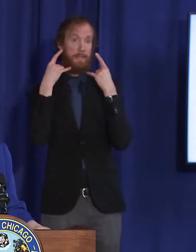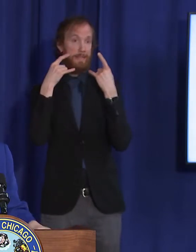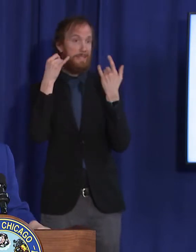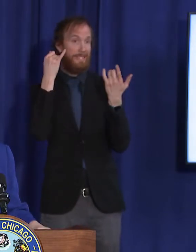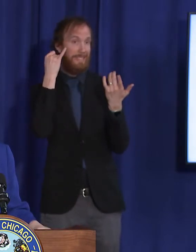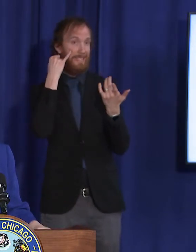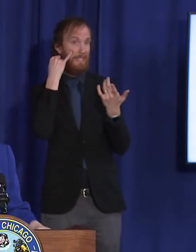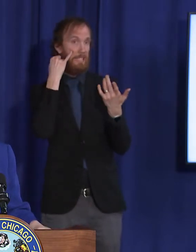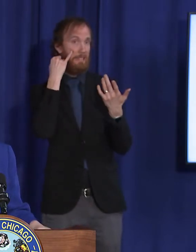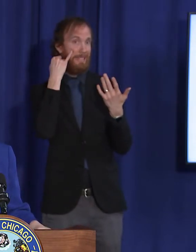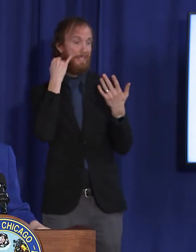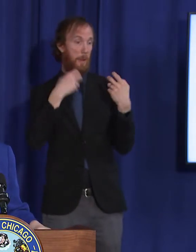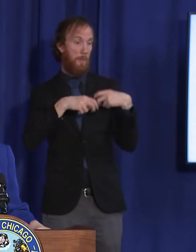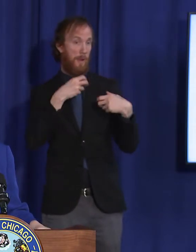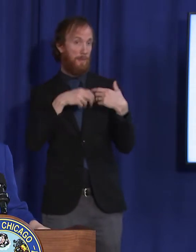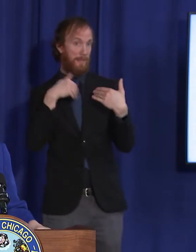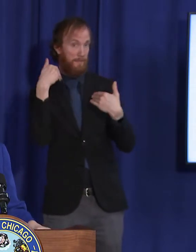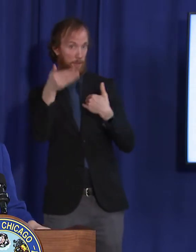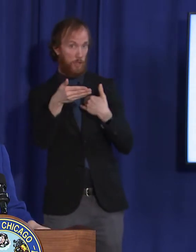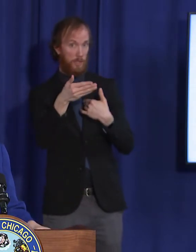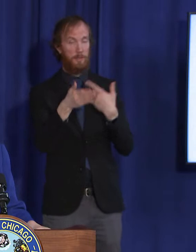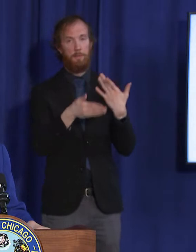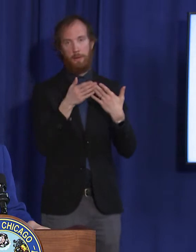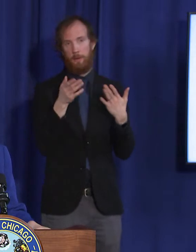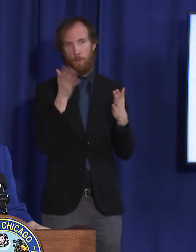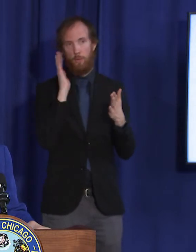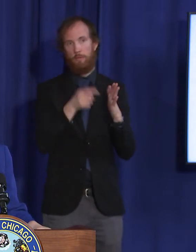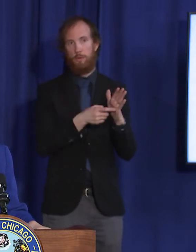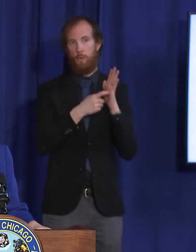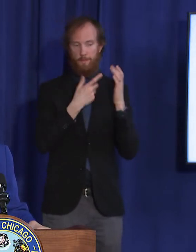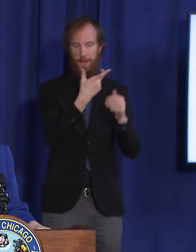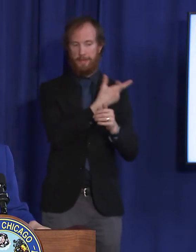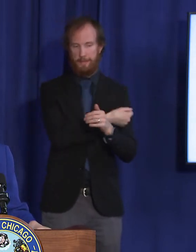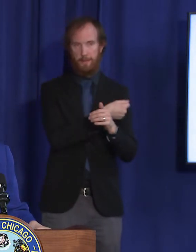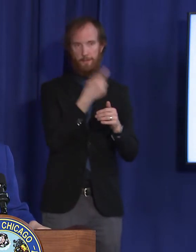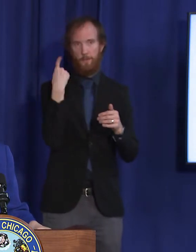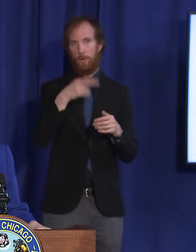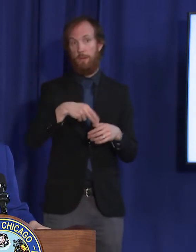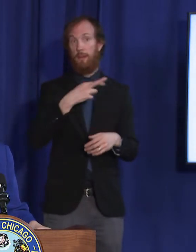we might again require vaccination for high-risk settings. But